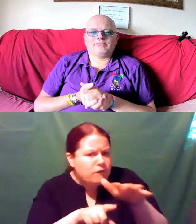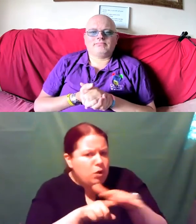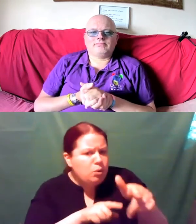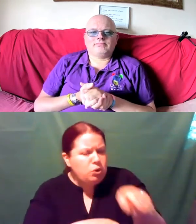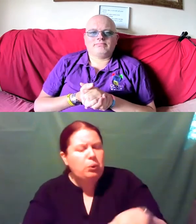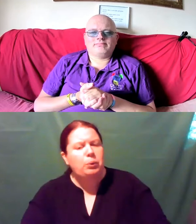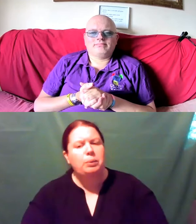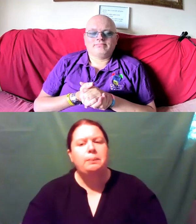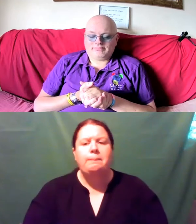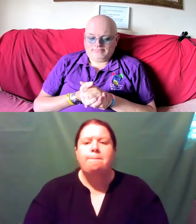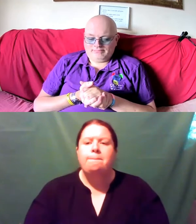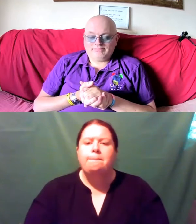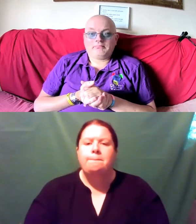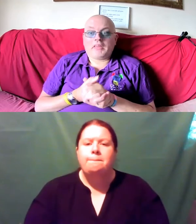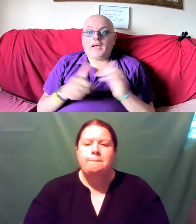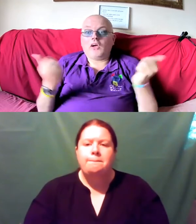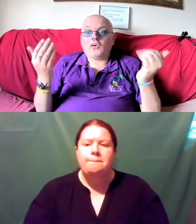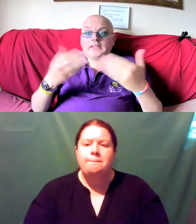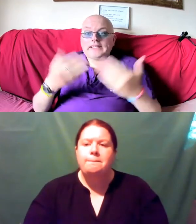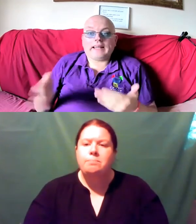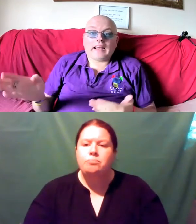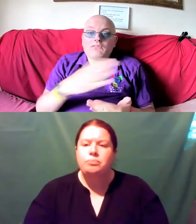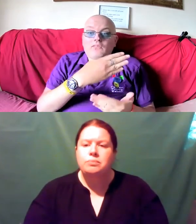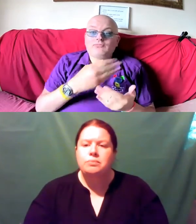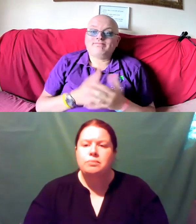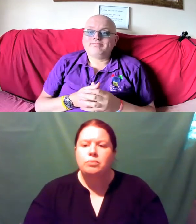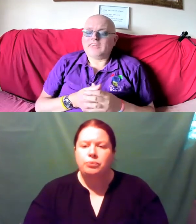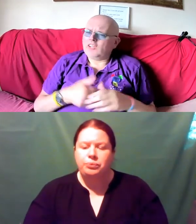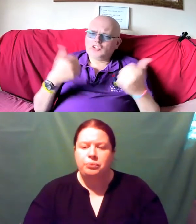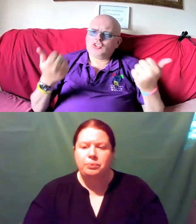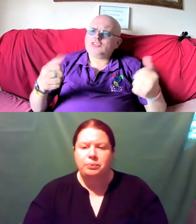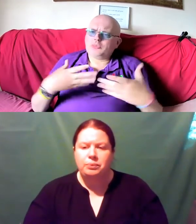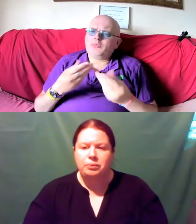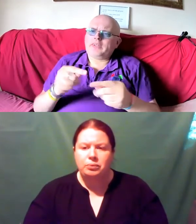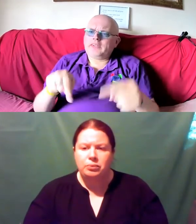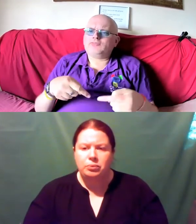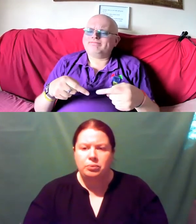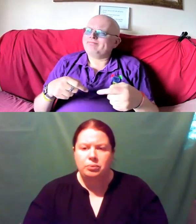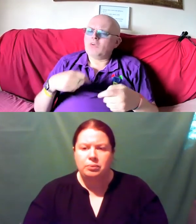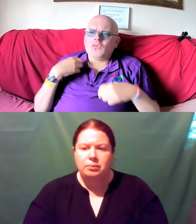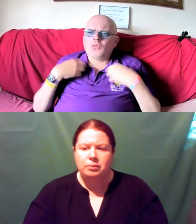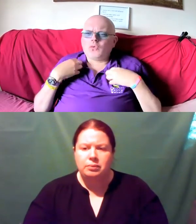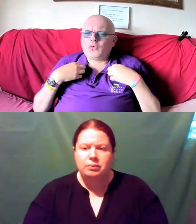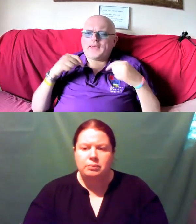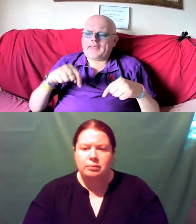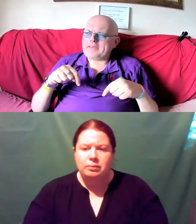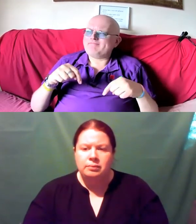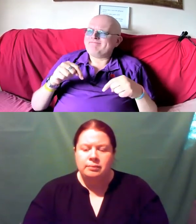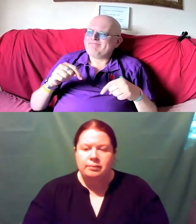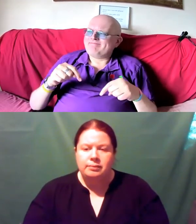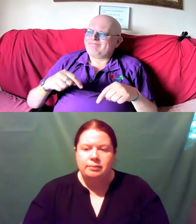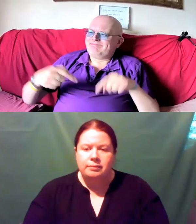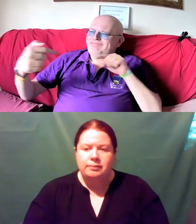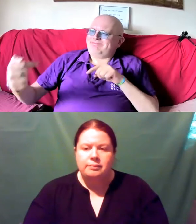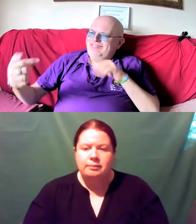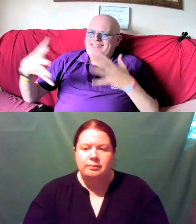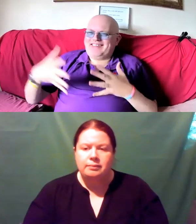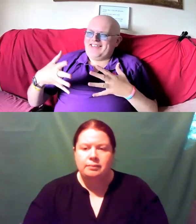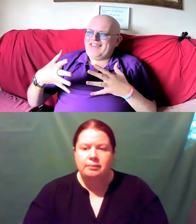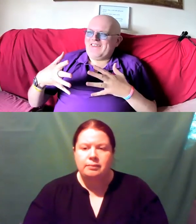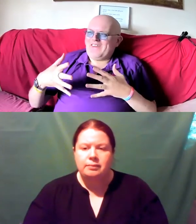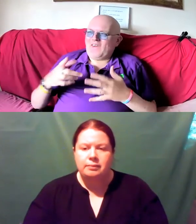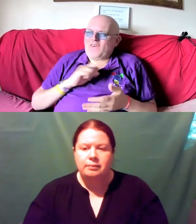date? Well, good evening, everyone. It's really good to be with you, and it's really interesting to be on the other side of the chair because I've